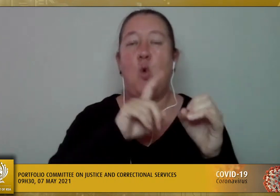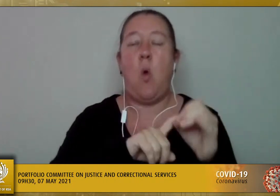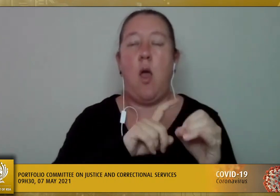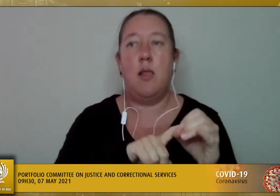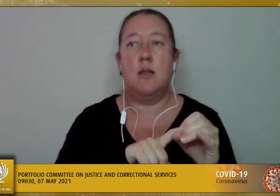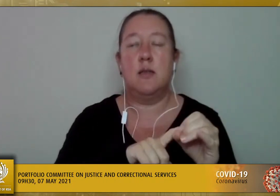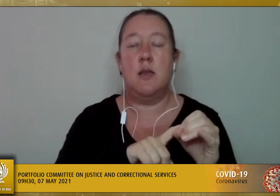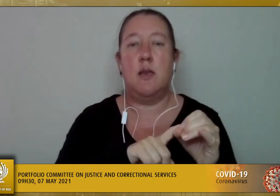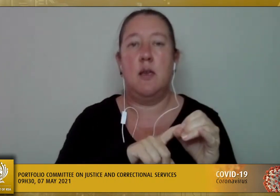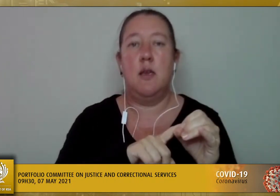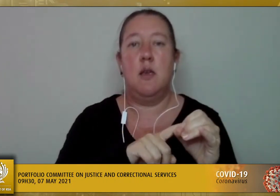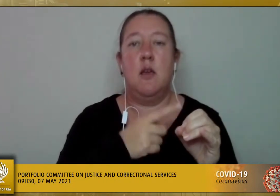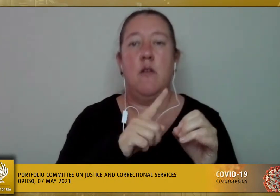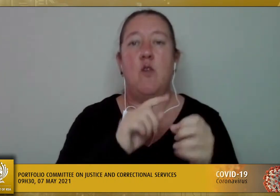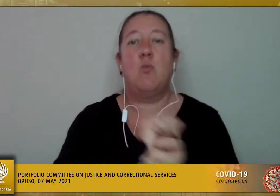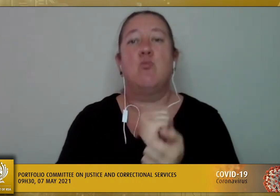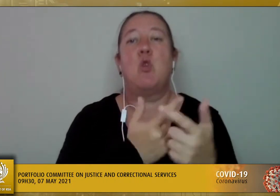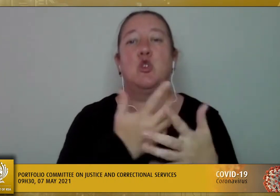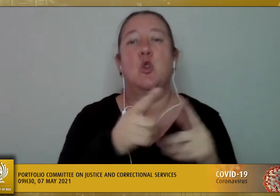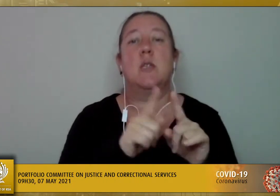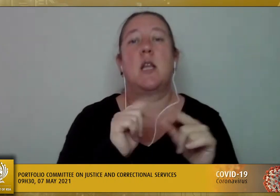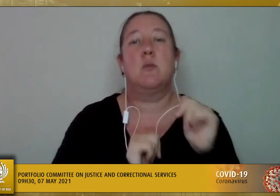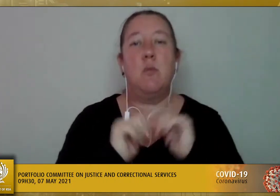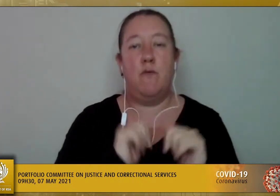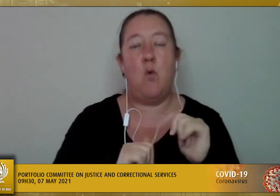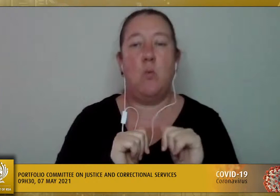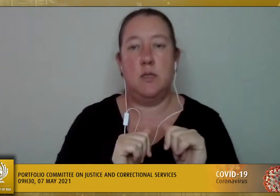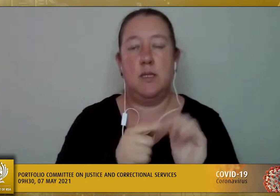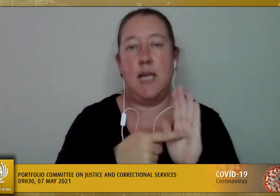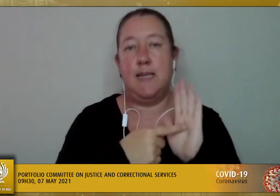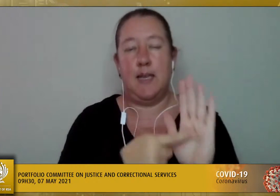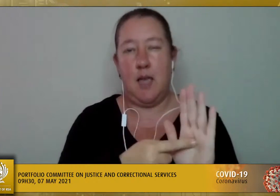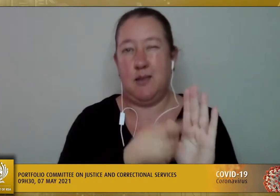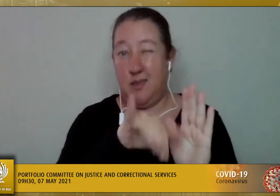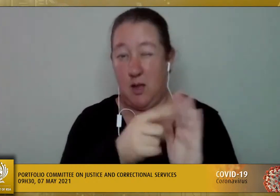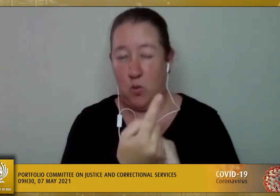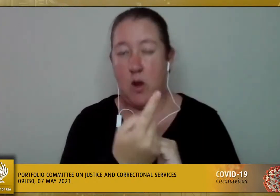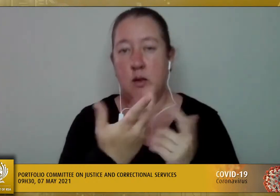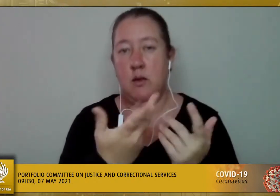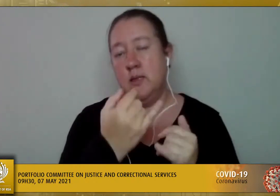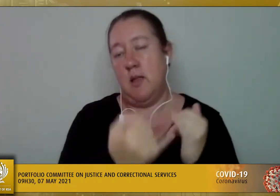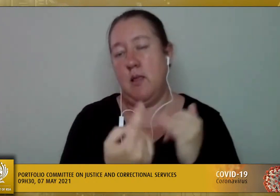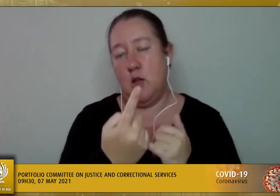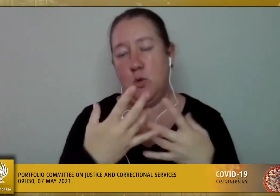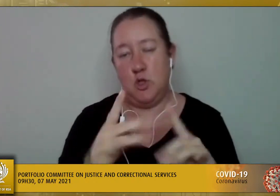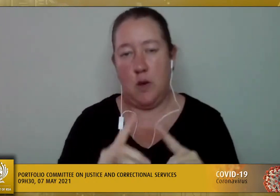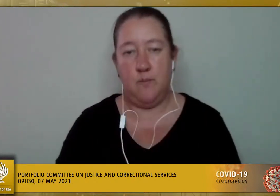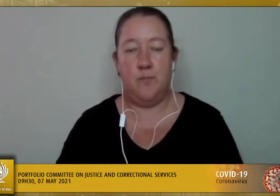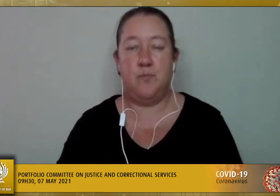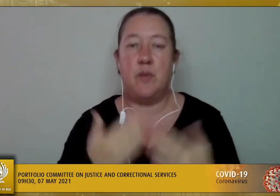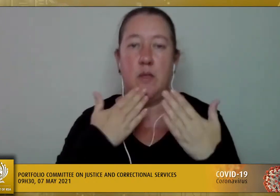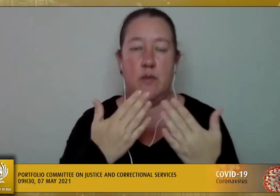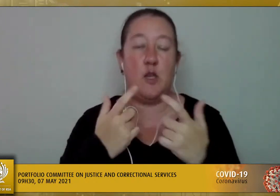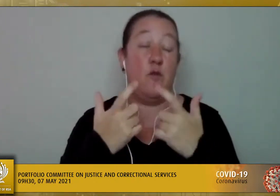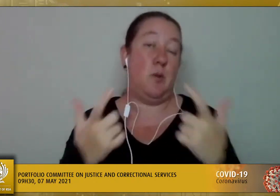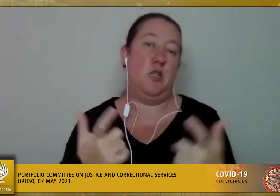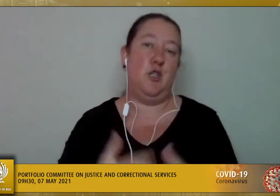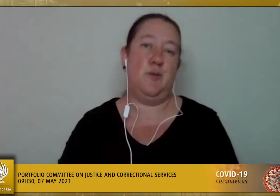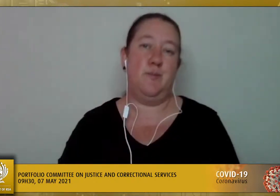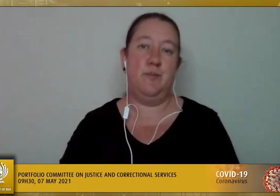for prosecution as a performance indicator that one that is the last one thank you very